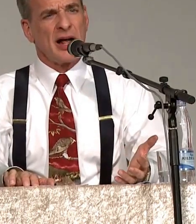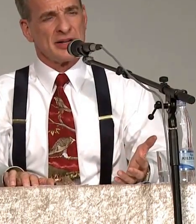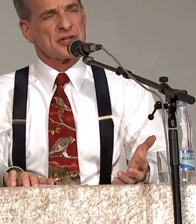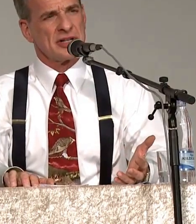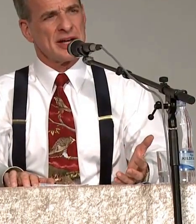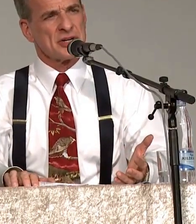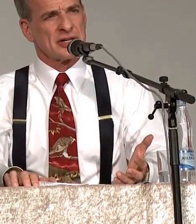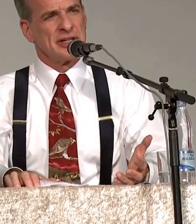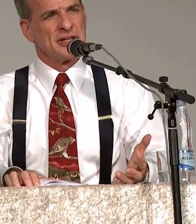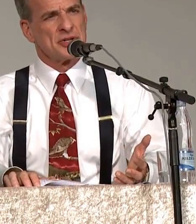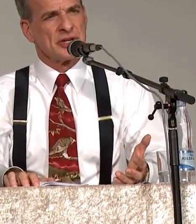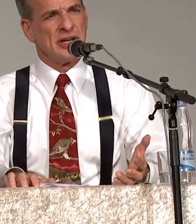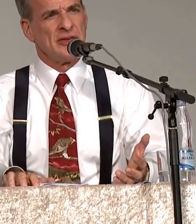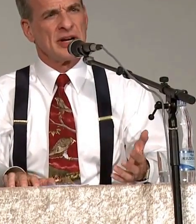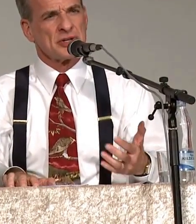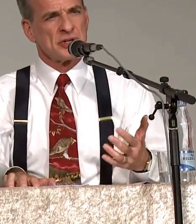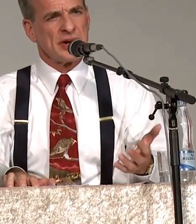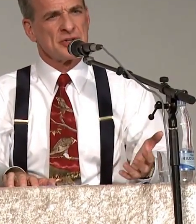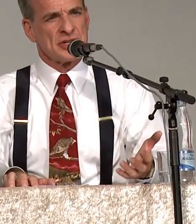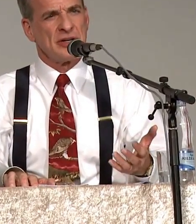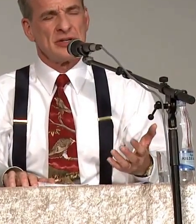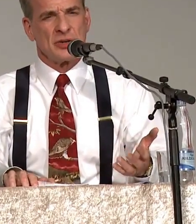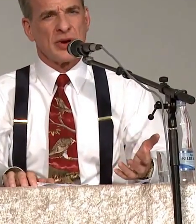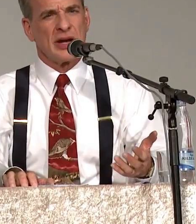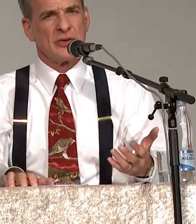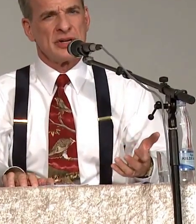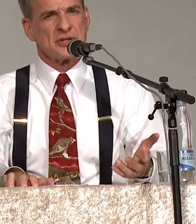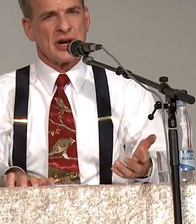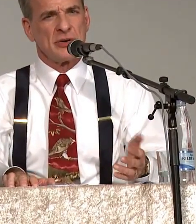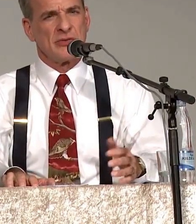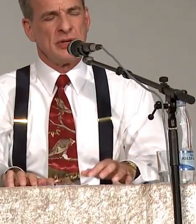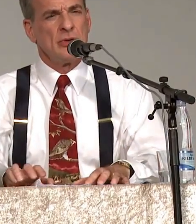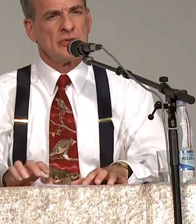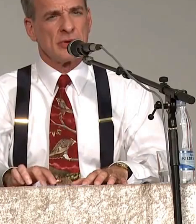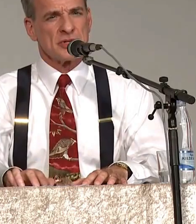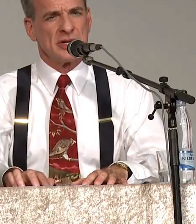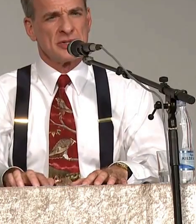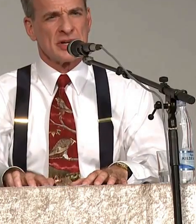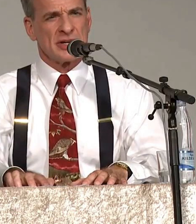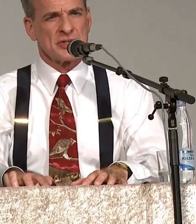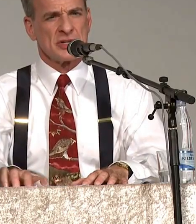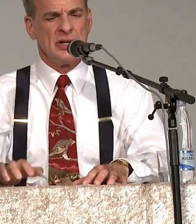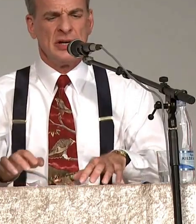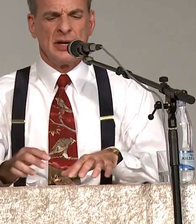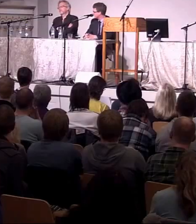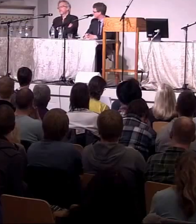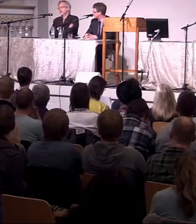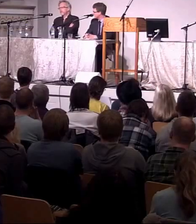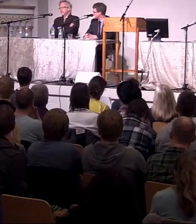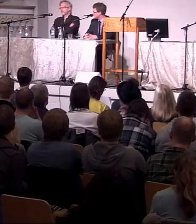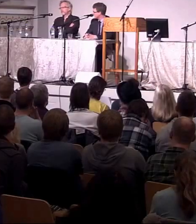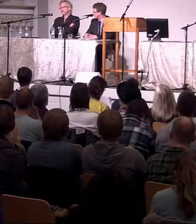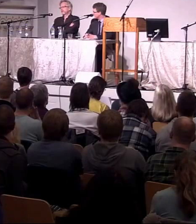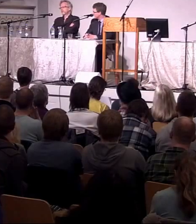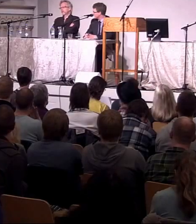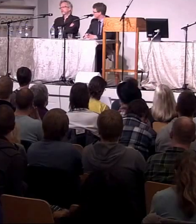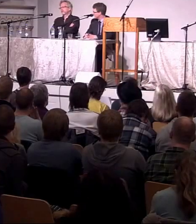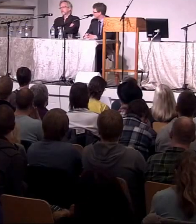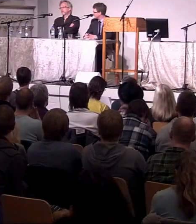God, as classically conceived, as a transcendent creator and designer of the universe, exists. The inference to the Beck's explanation goes